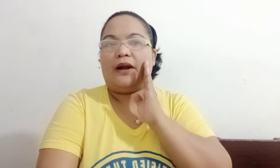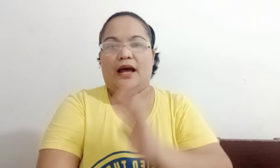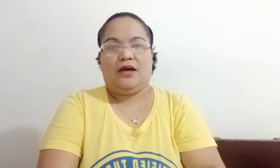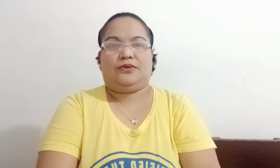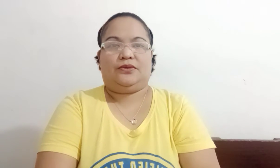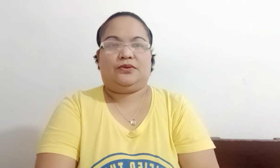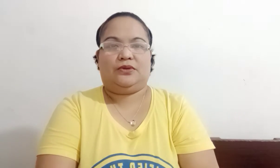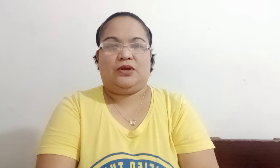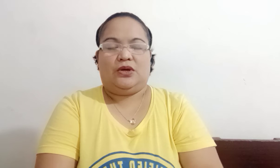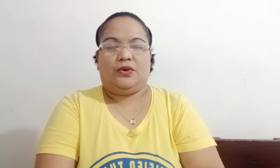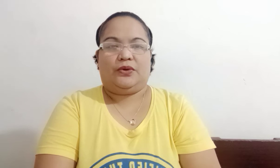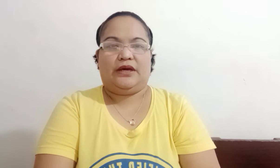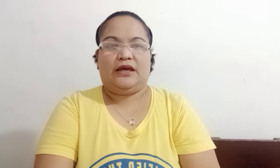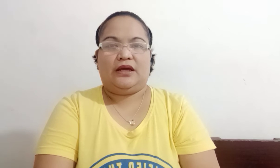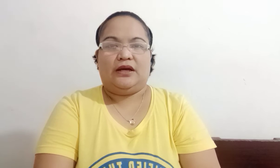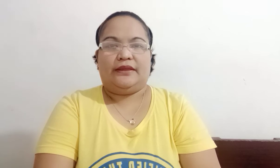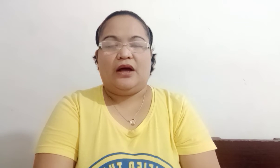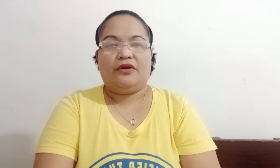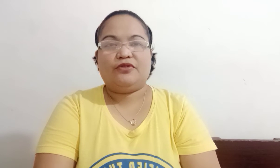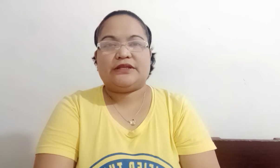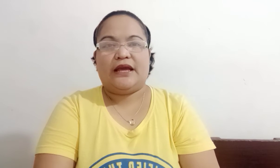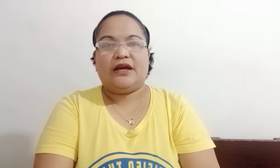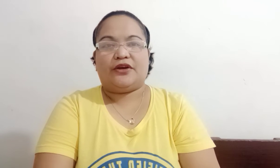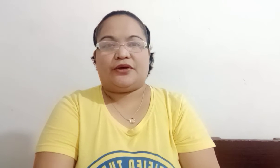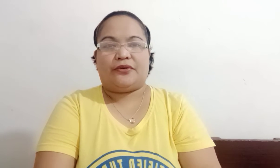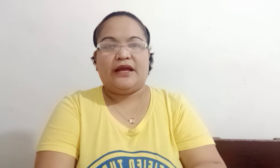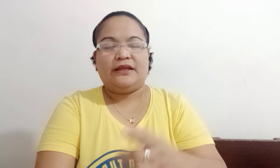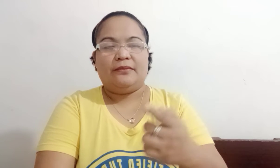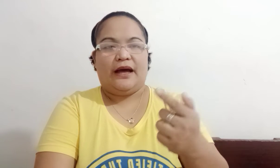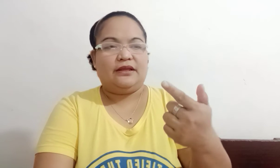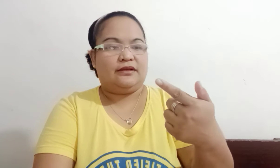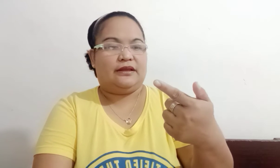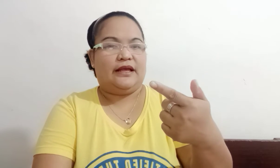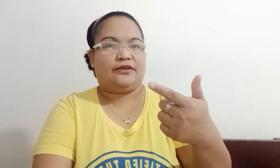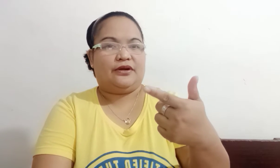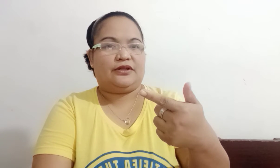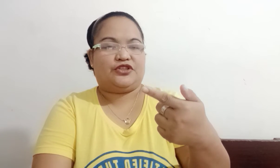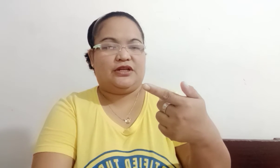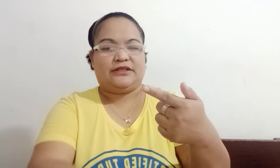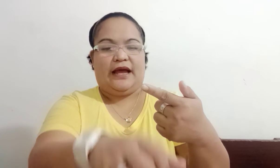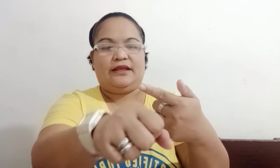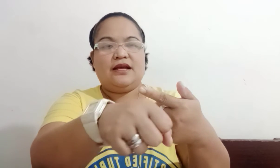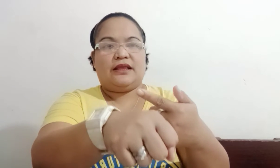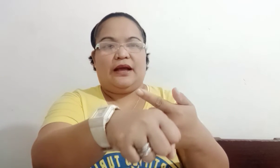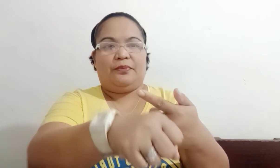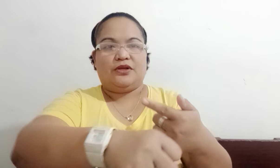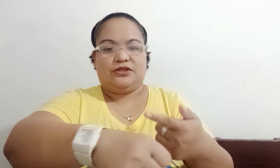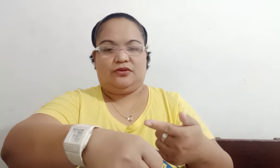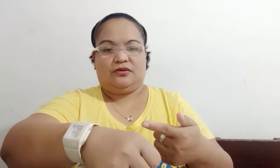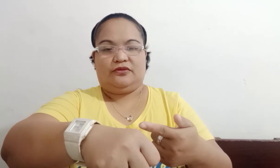brown. Okay, now if you say gray naman, letter G sign, tapos yung